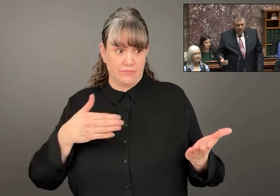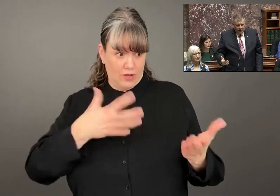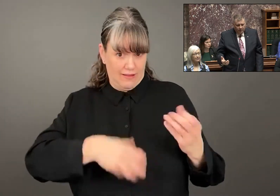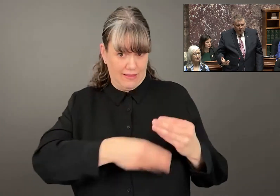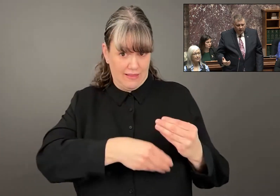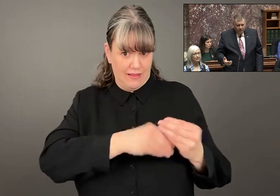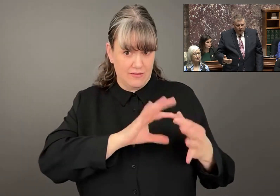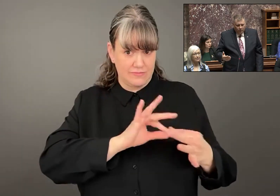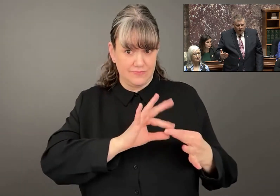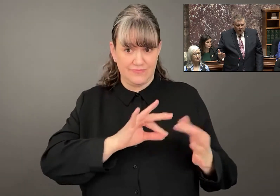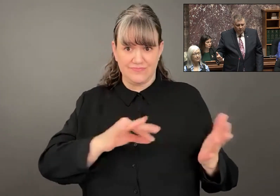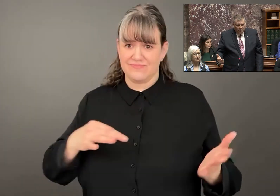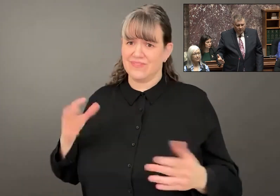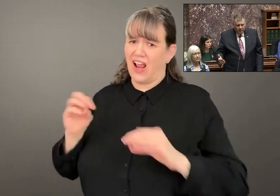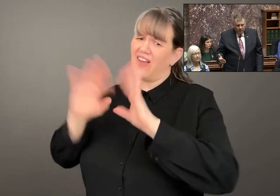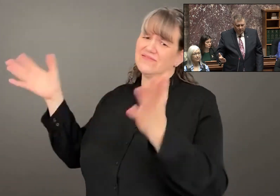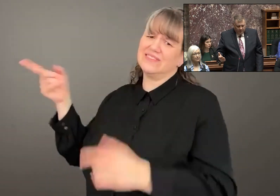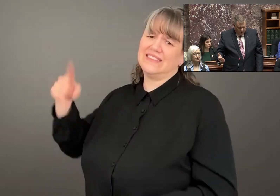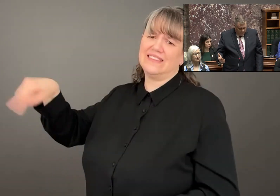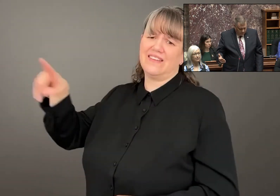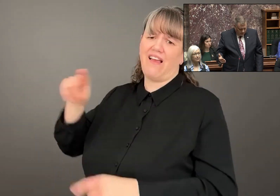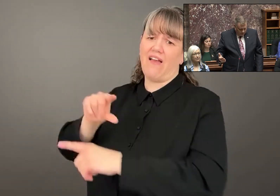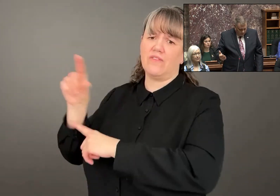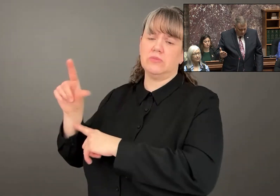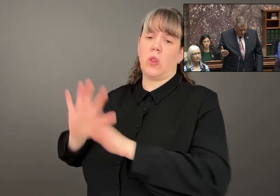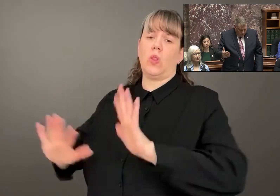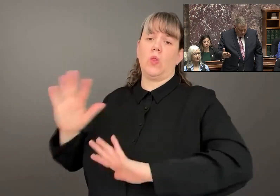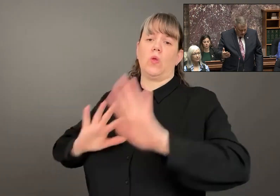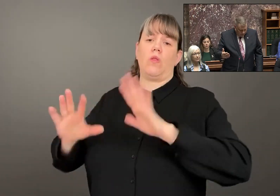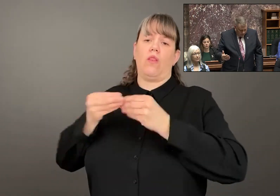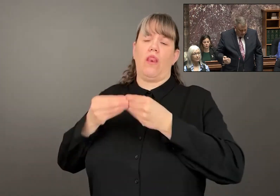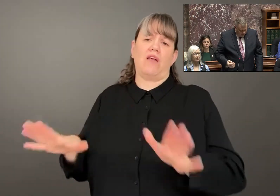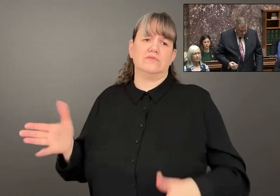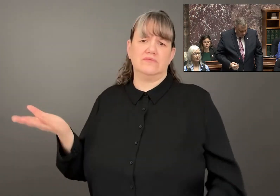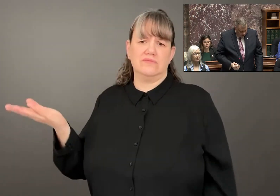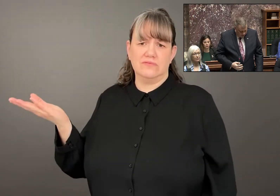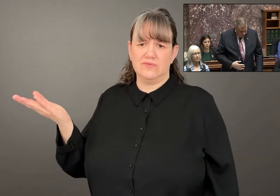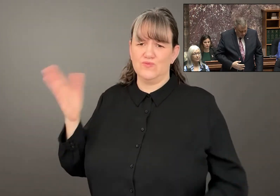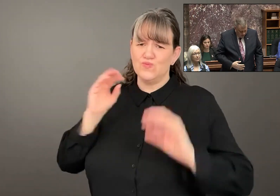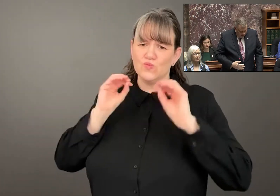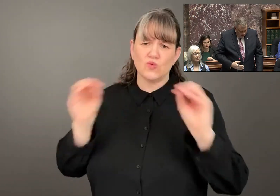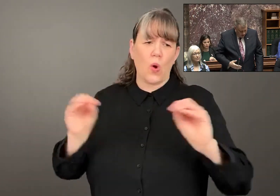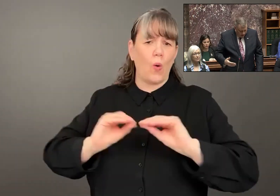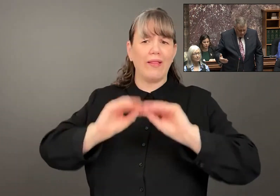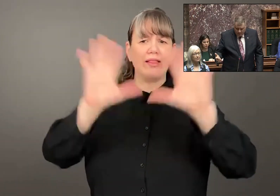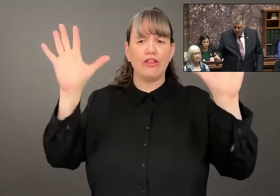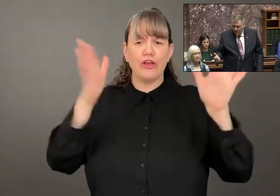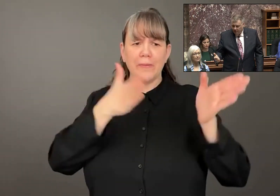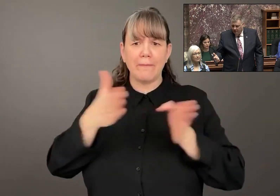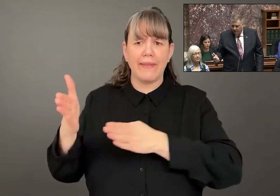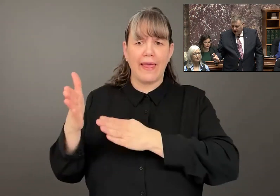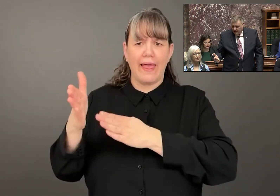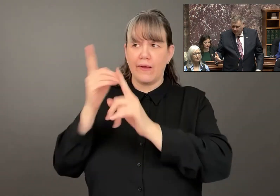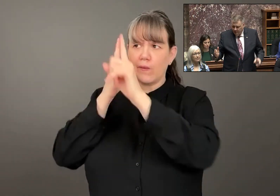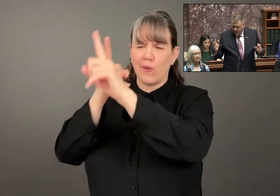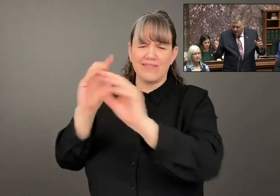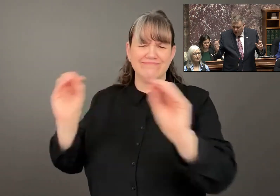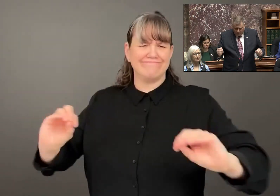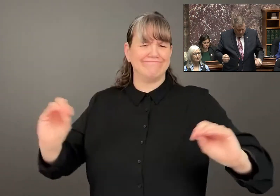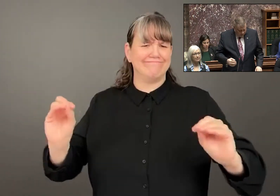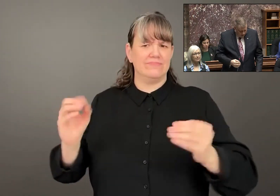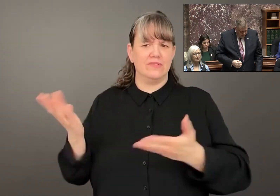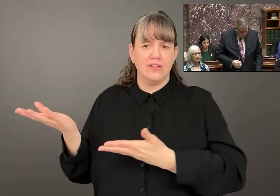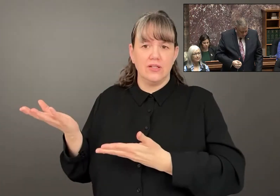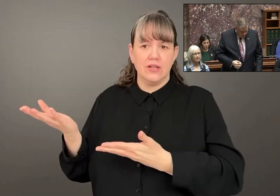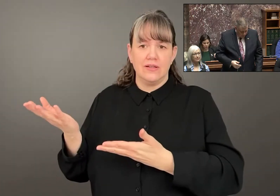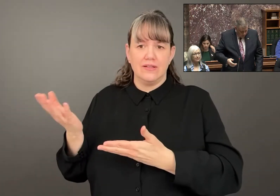lost their way. We have no clear direction on the tariff file. Their cabinet minister in charge of that